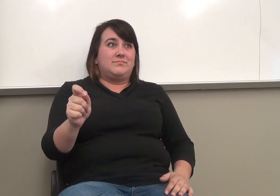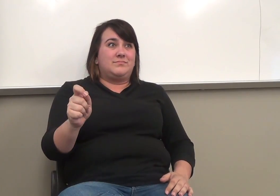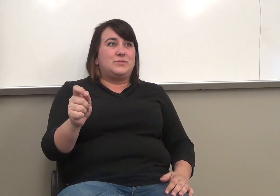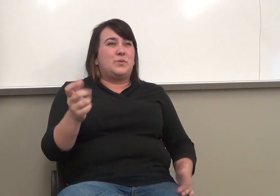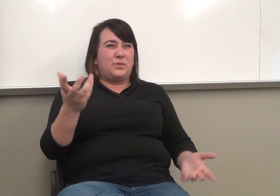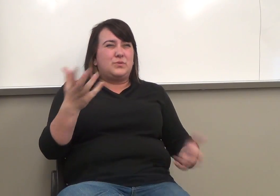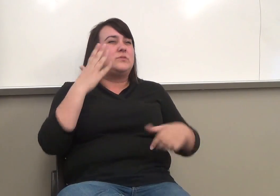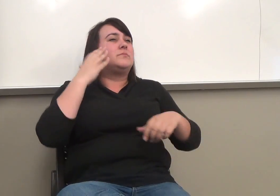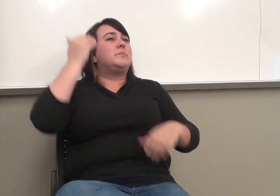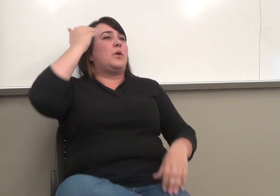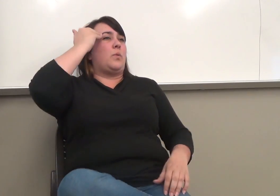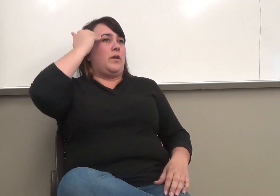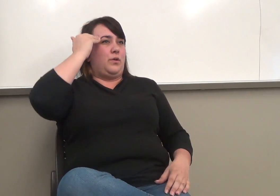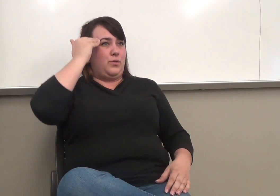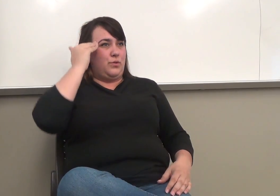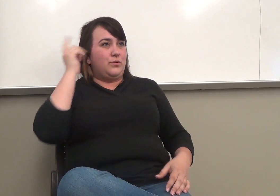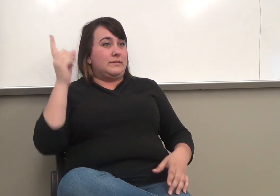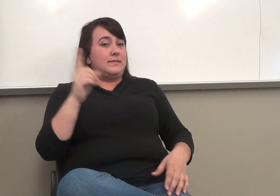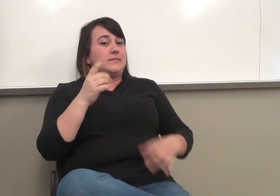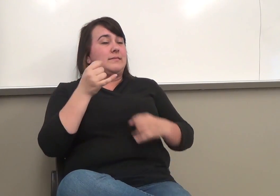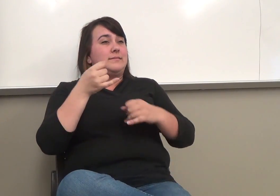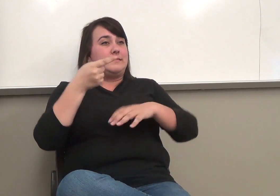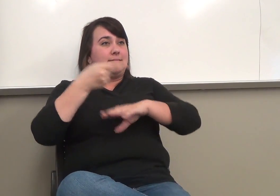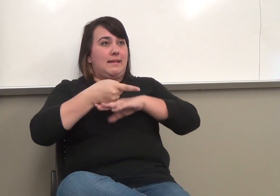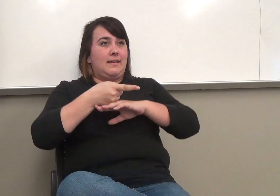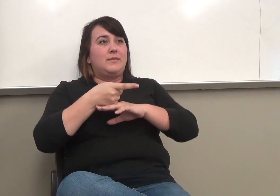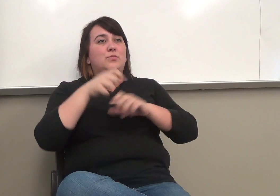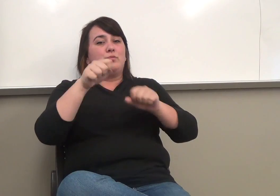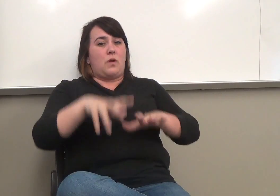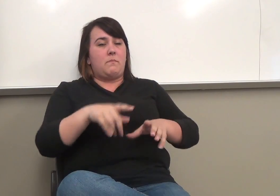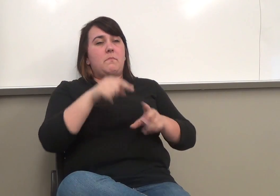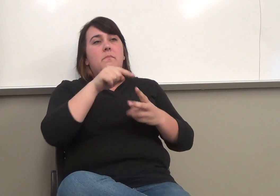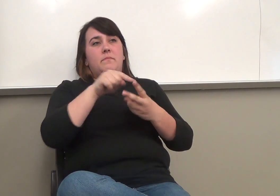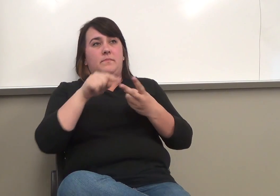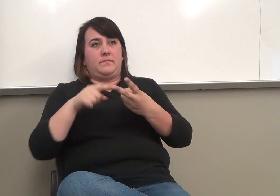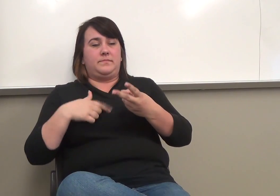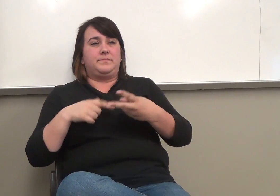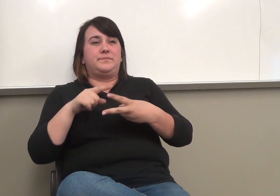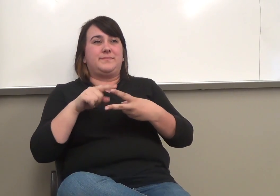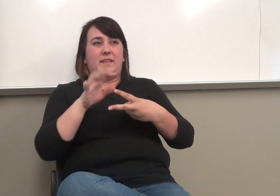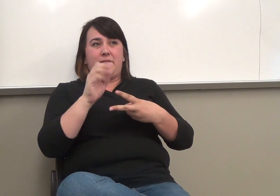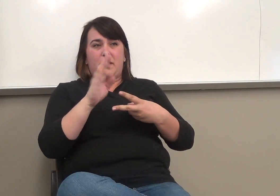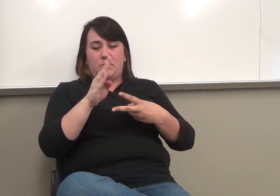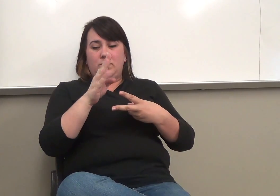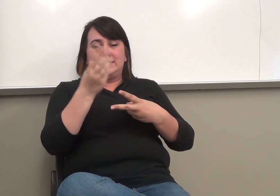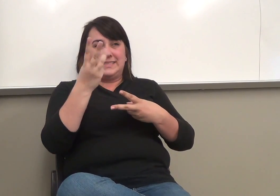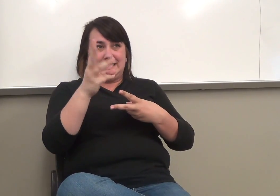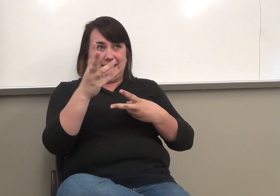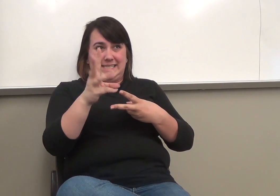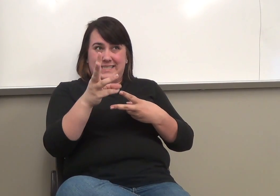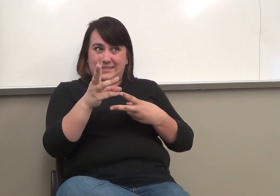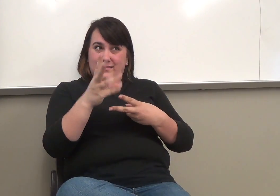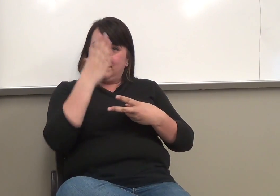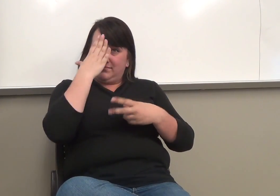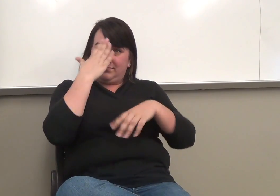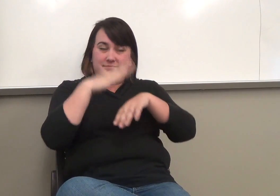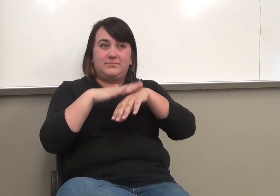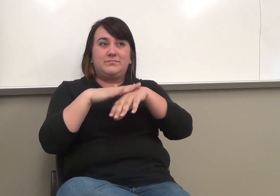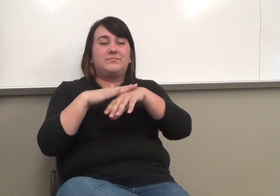this deadline is now really early. And I think that, weirdly, the deadline, if you want to drop and get your